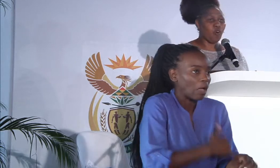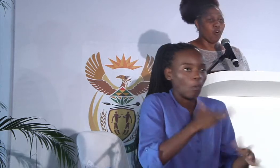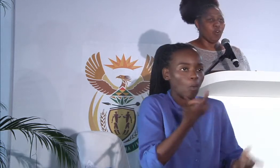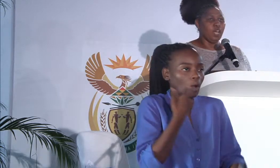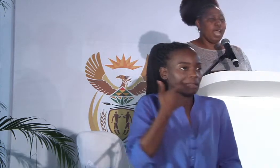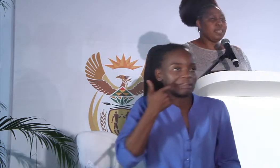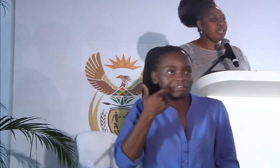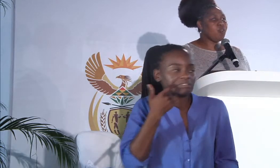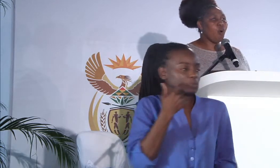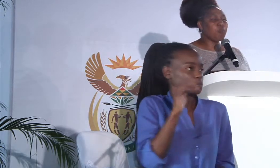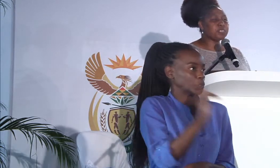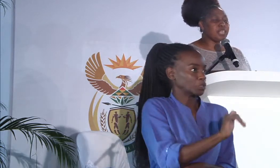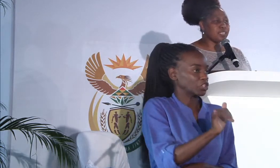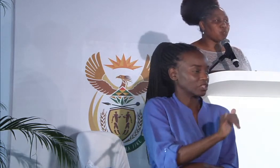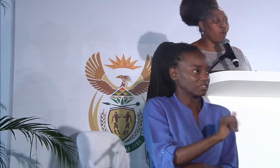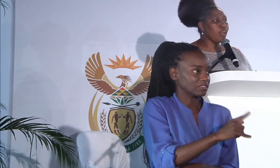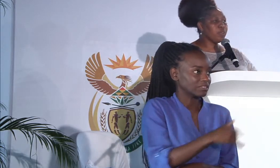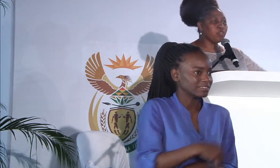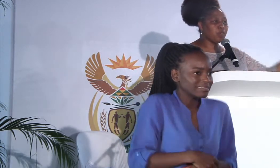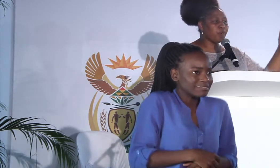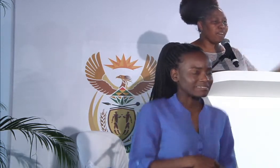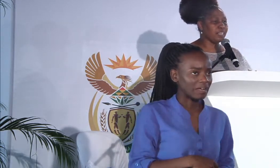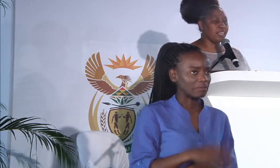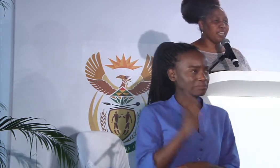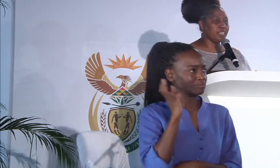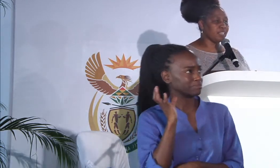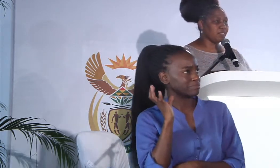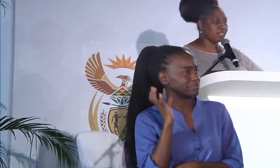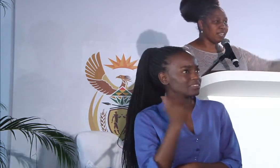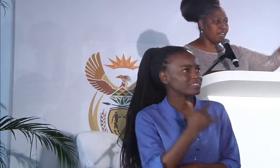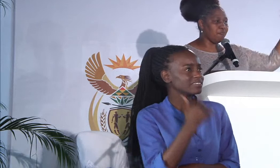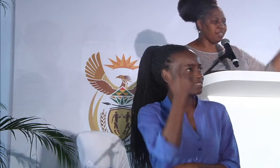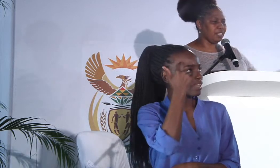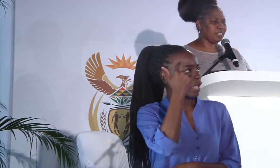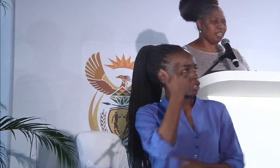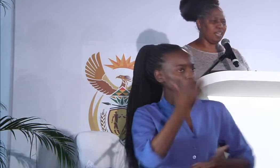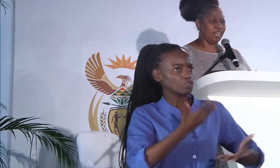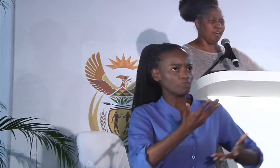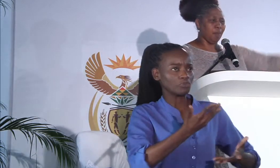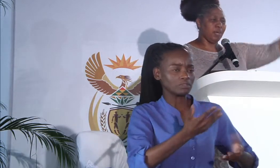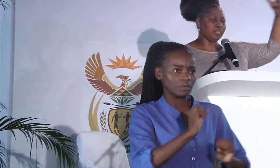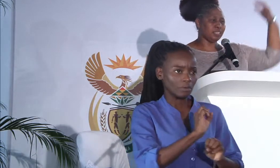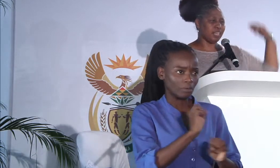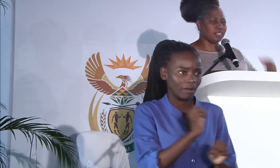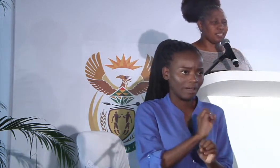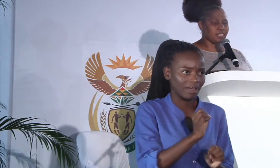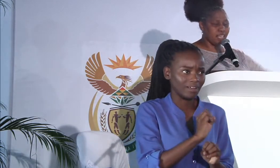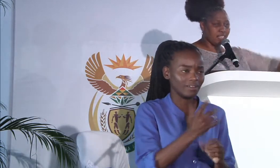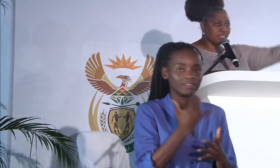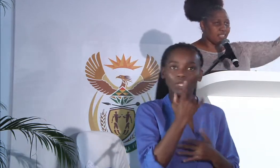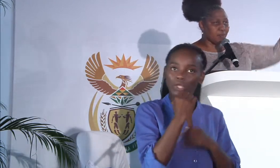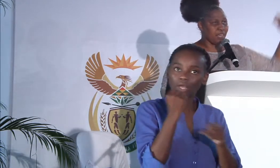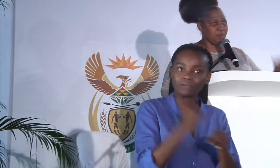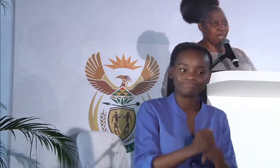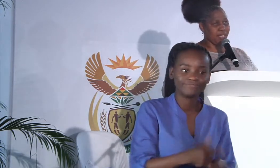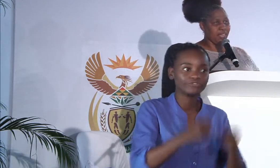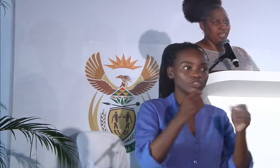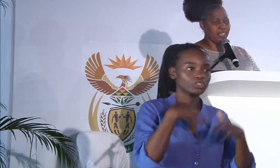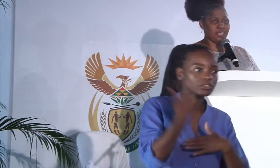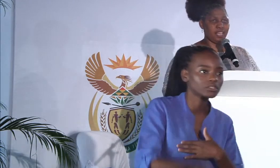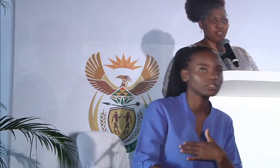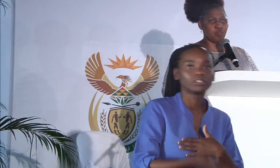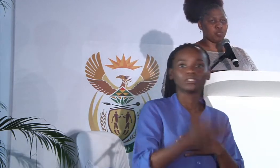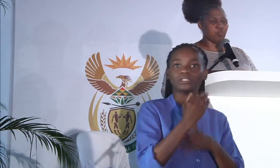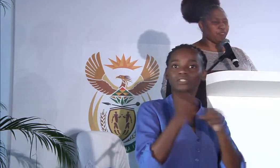or... And then you're obsessed while we're not providing any service, and financial passes and Sis Nelly sends money back as